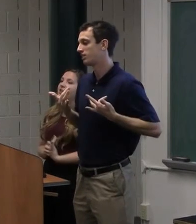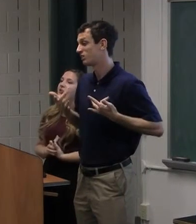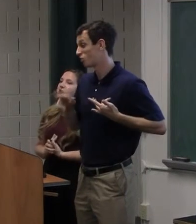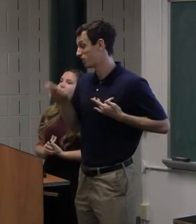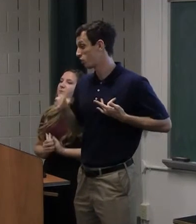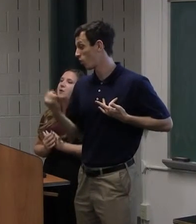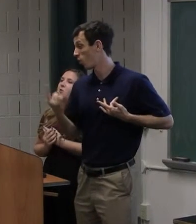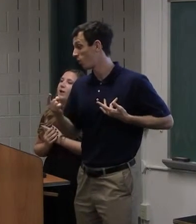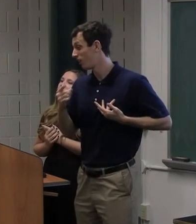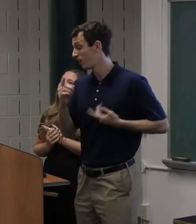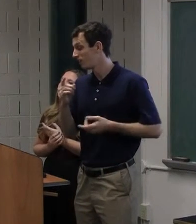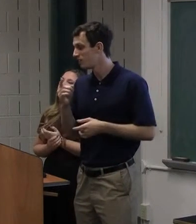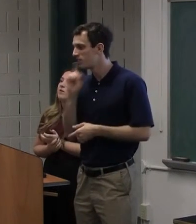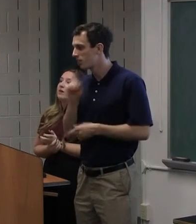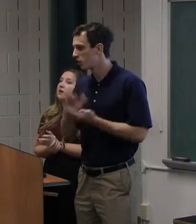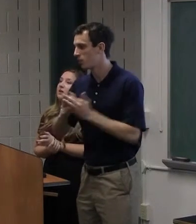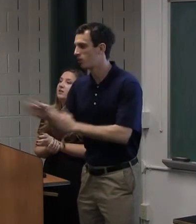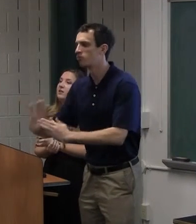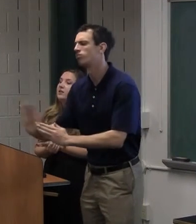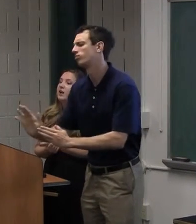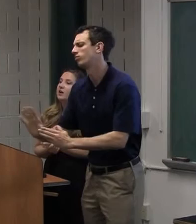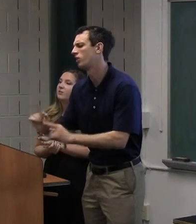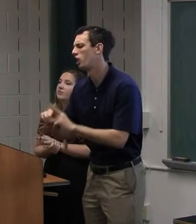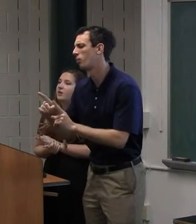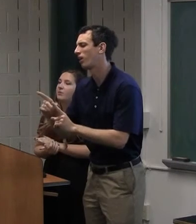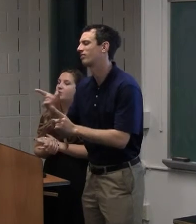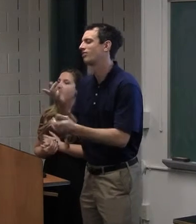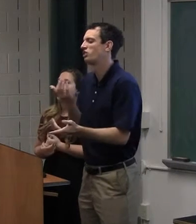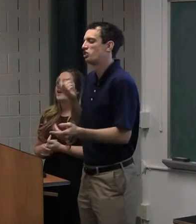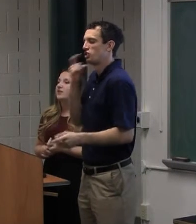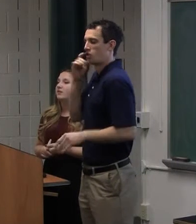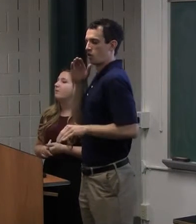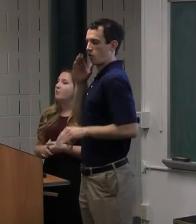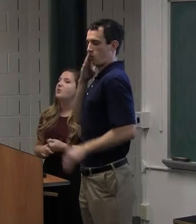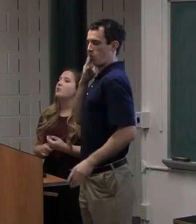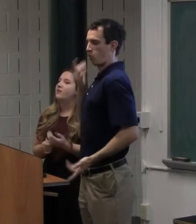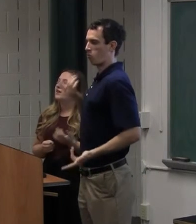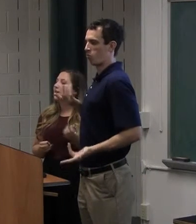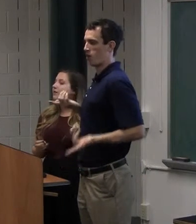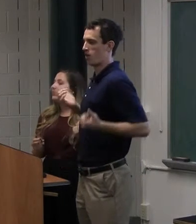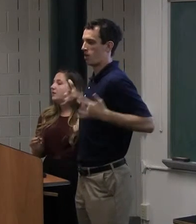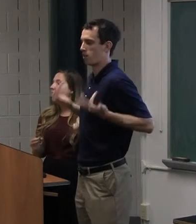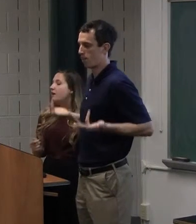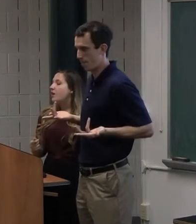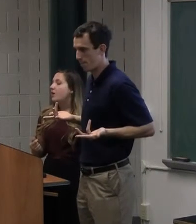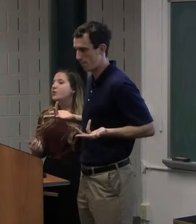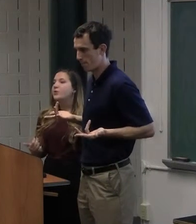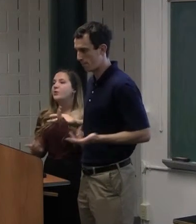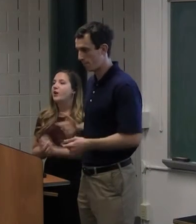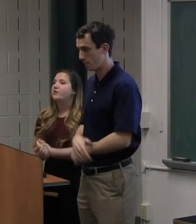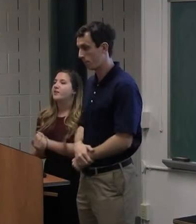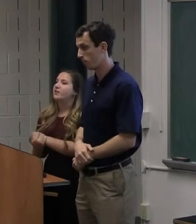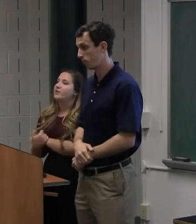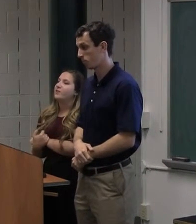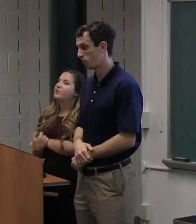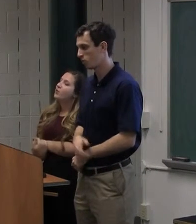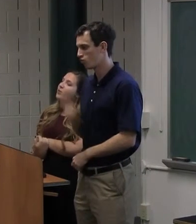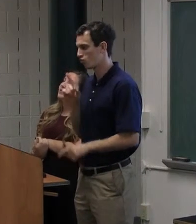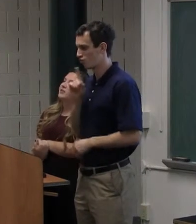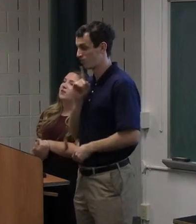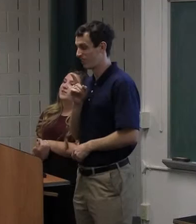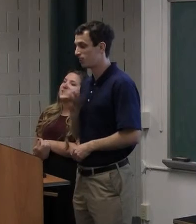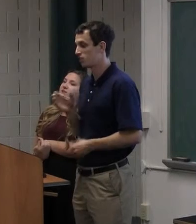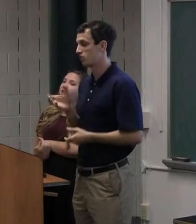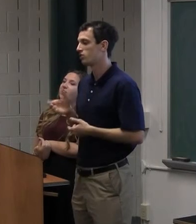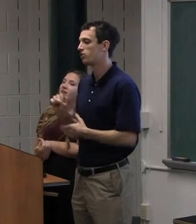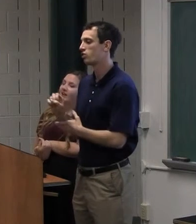where you're doing your internship, be aware of what's going on. I'm sure if you ask the right people, you will find out. Also, soft skills. If you don't know